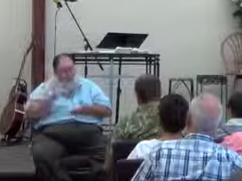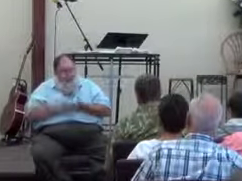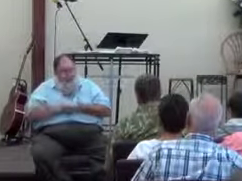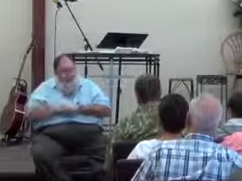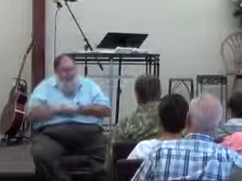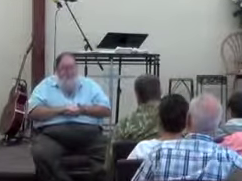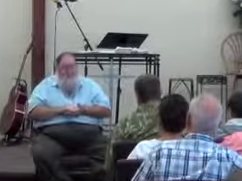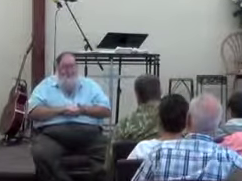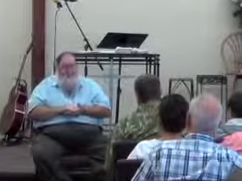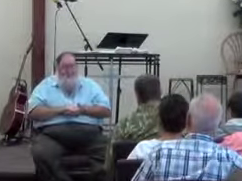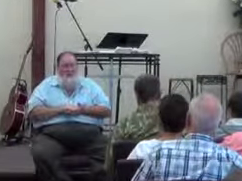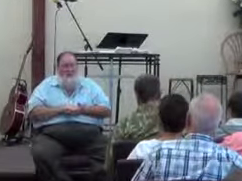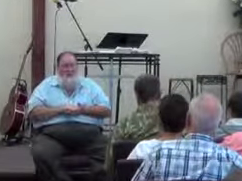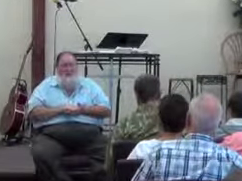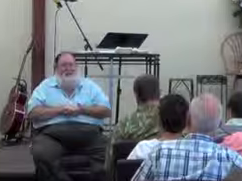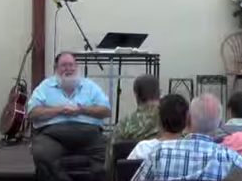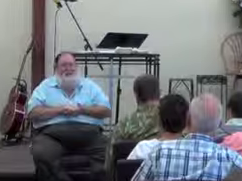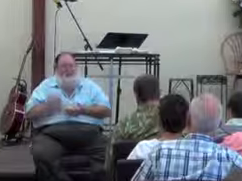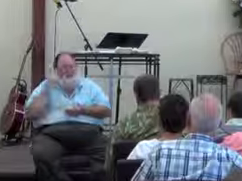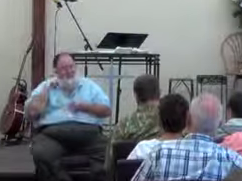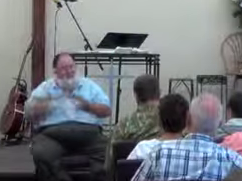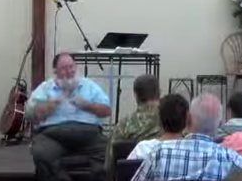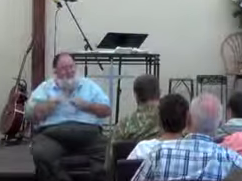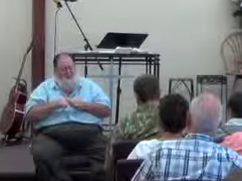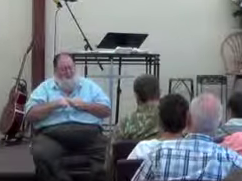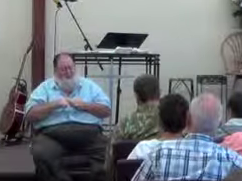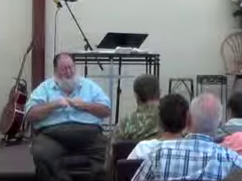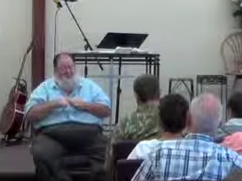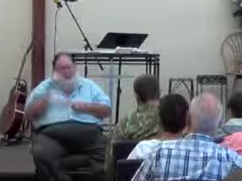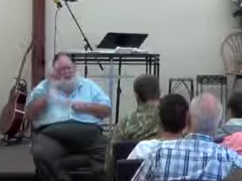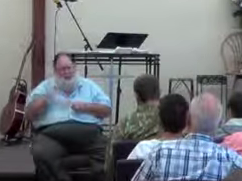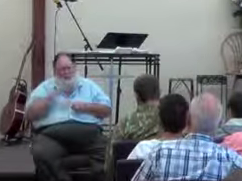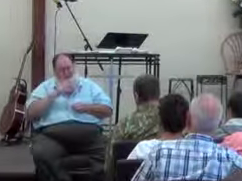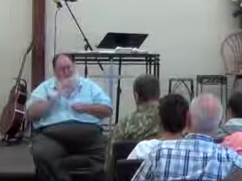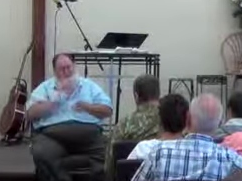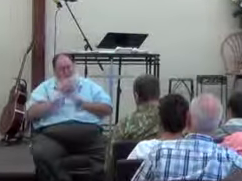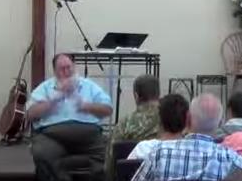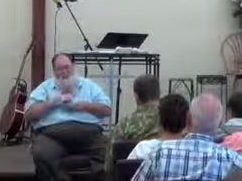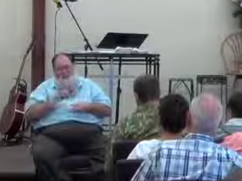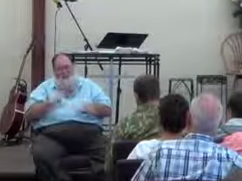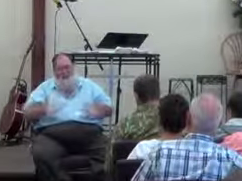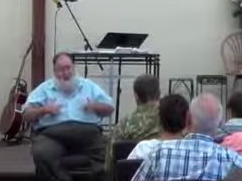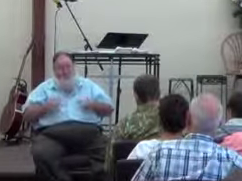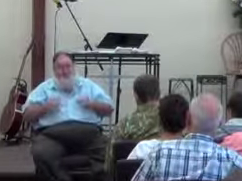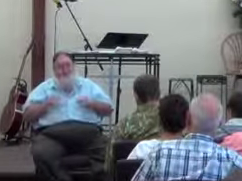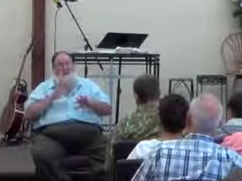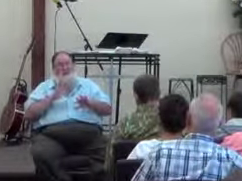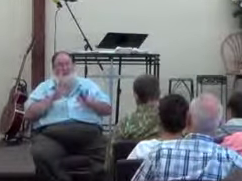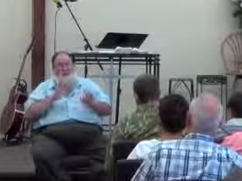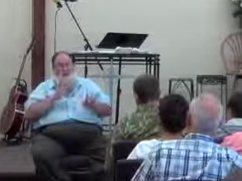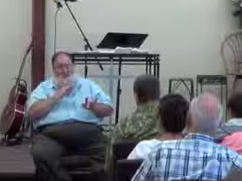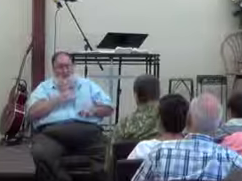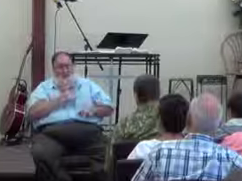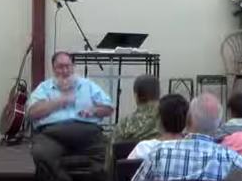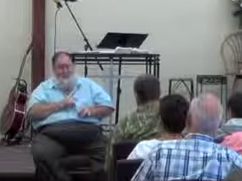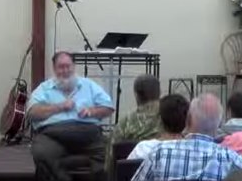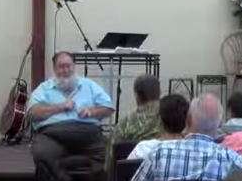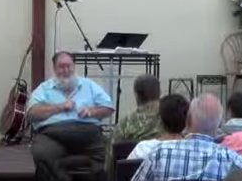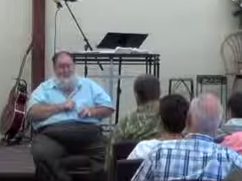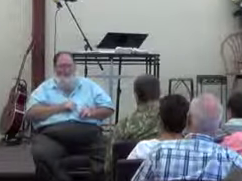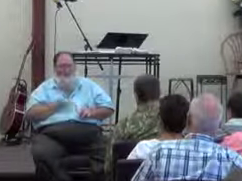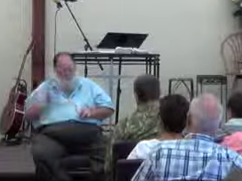think about your parents and those people in your lives that touched you in a Christian way. You think, you know, I should be up to